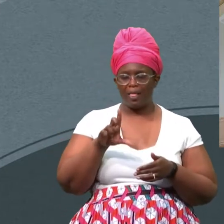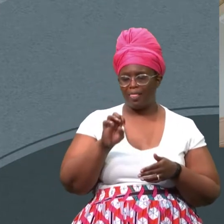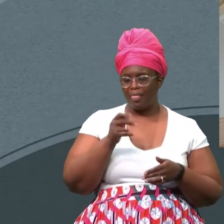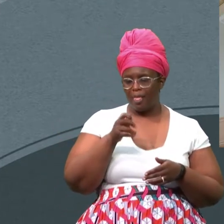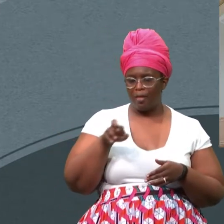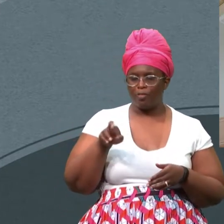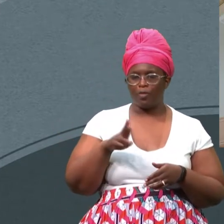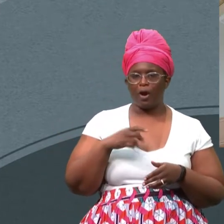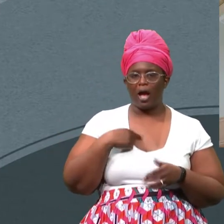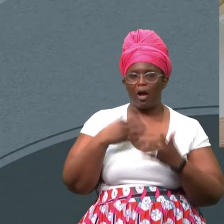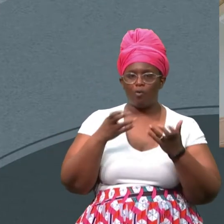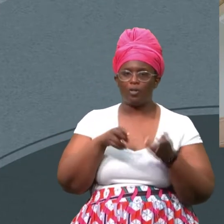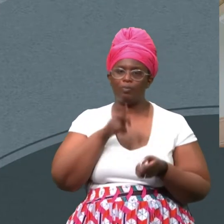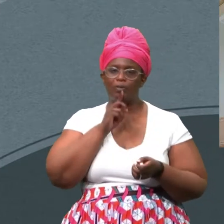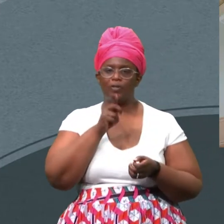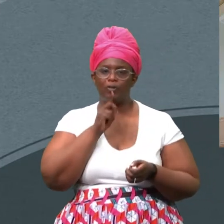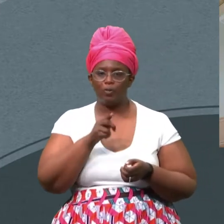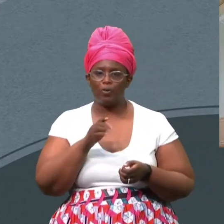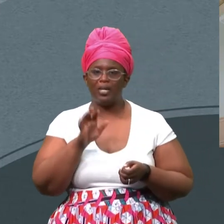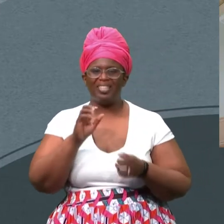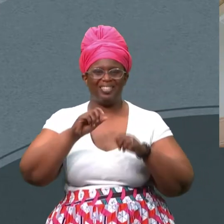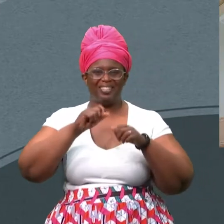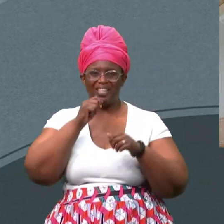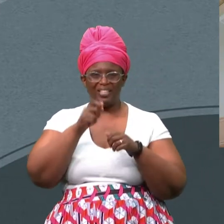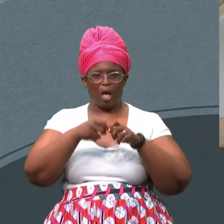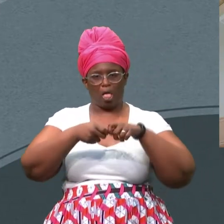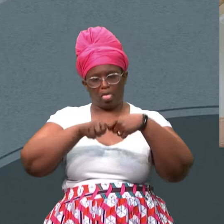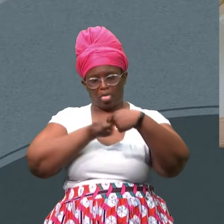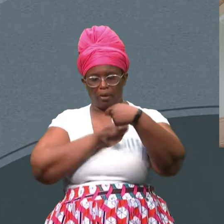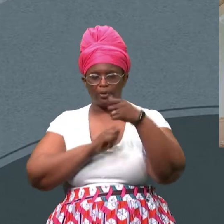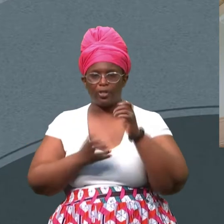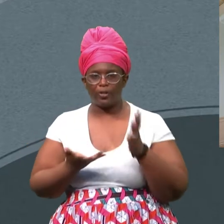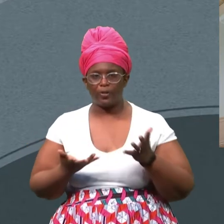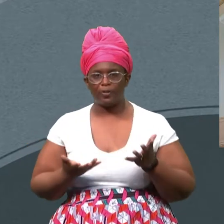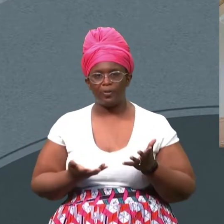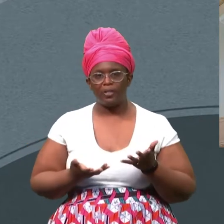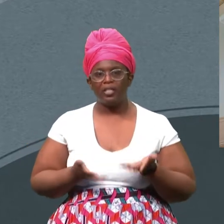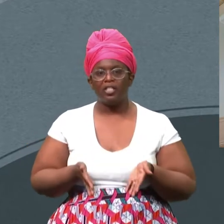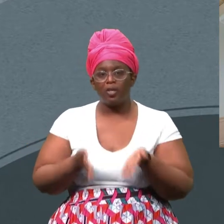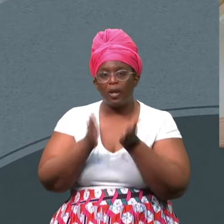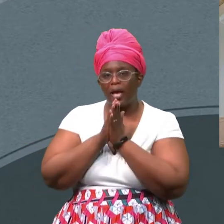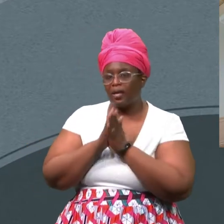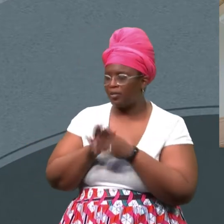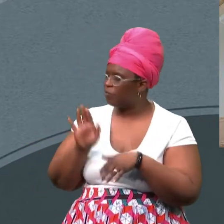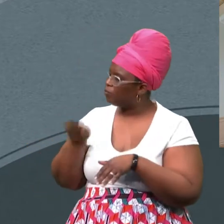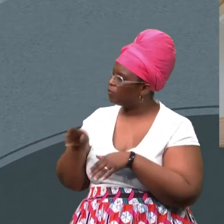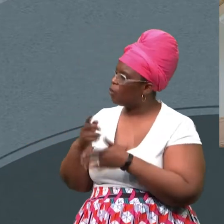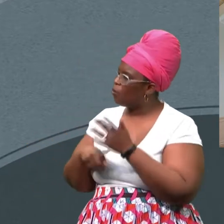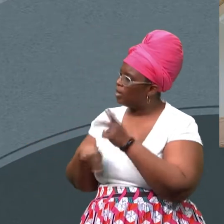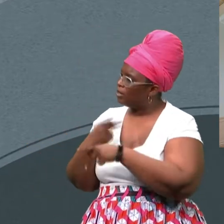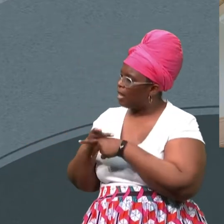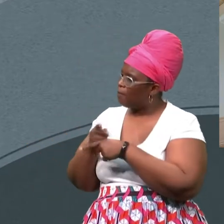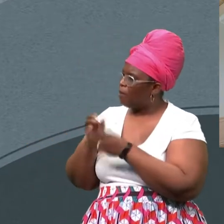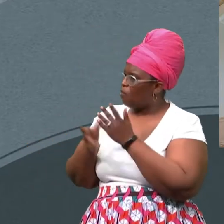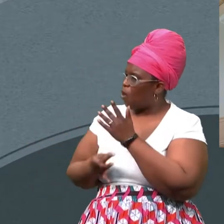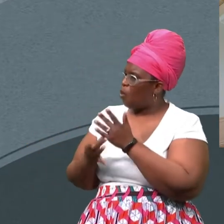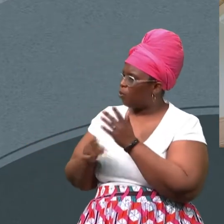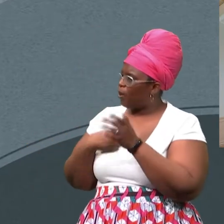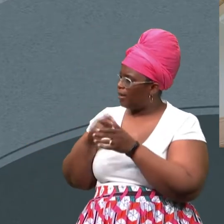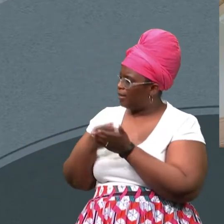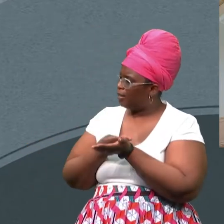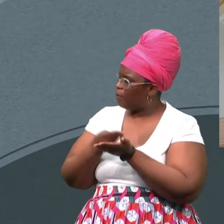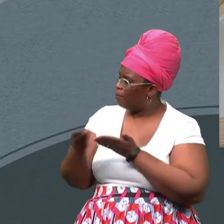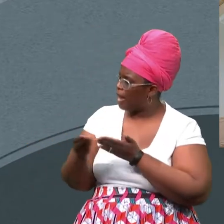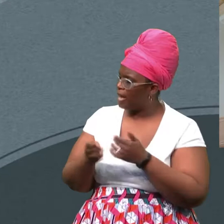the leather on my Bible doesn't crack. So they asked the president of the American Bible Society, what kind of oil can I buy